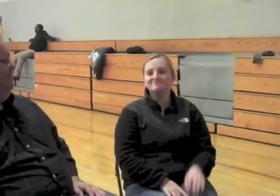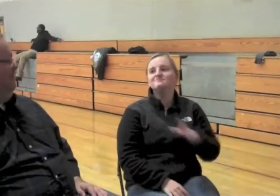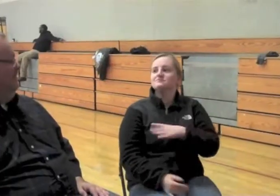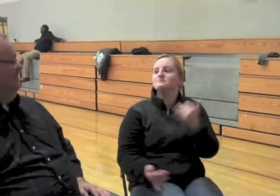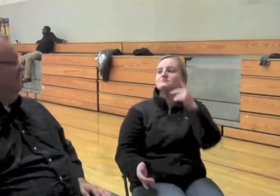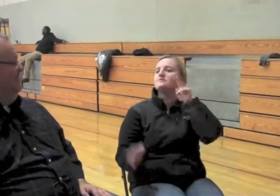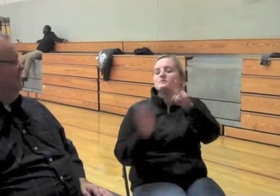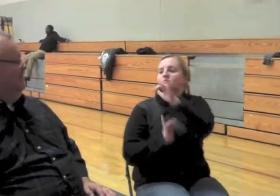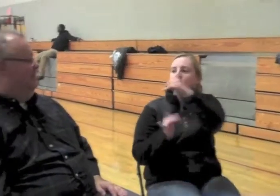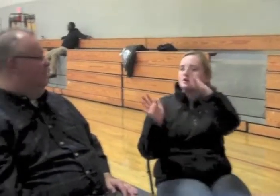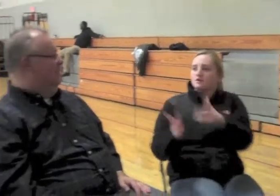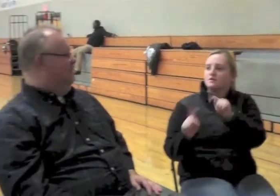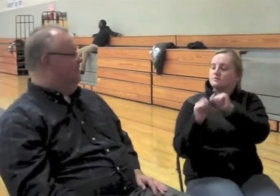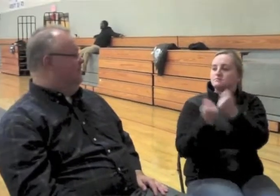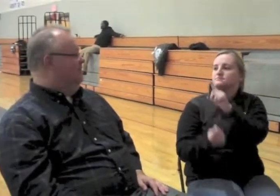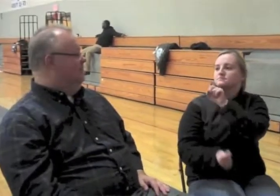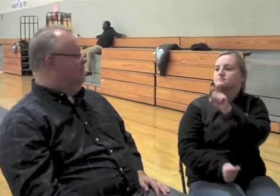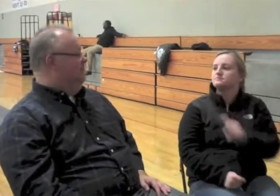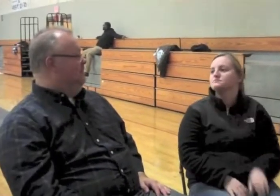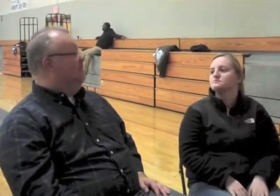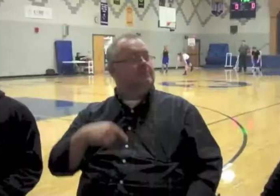So, what is the outlook of your basketball team this year?